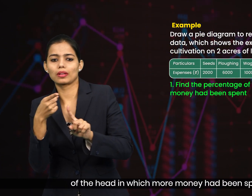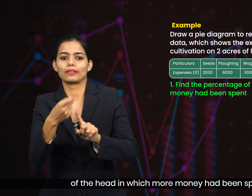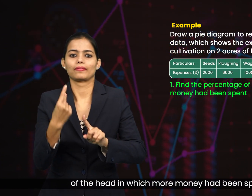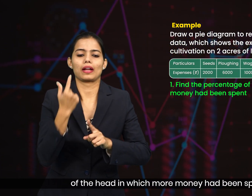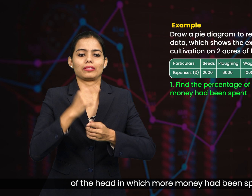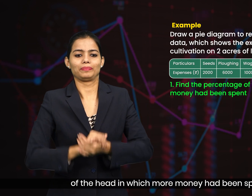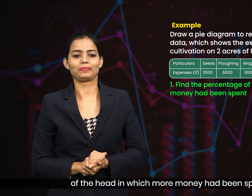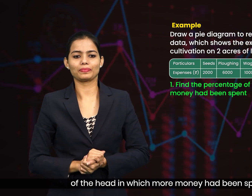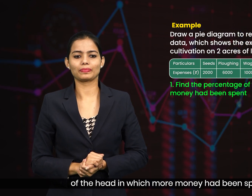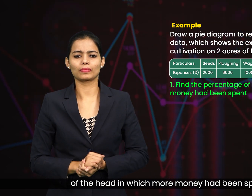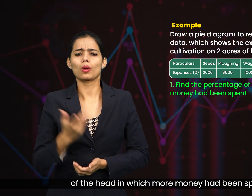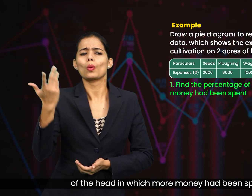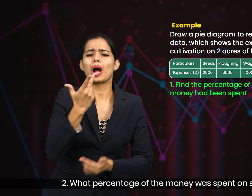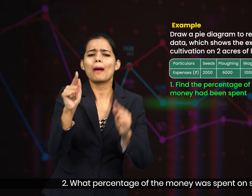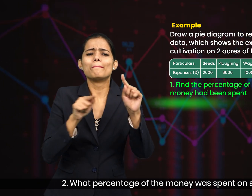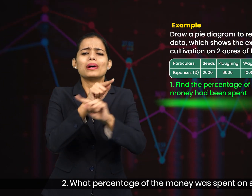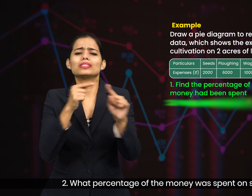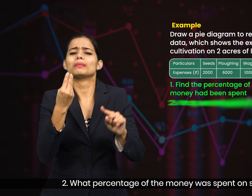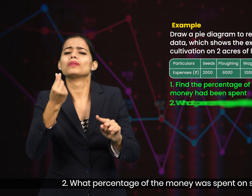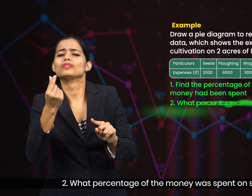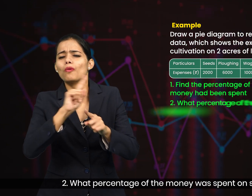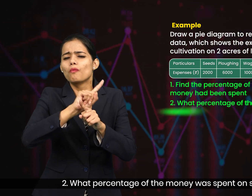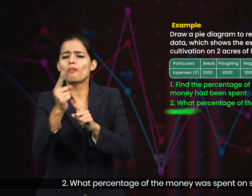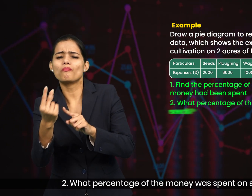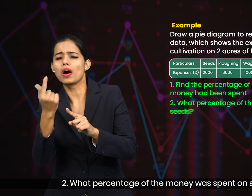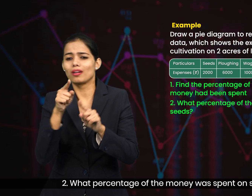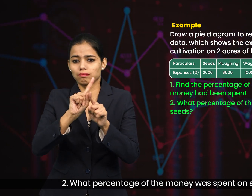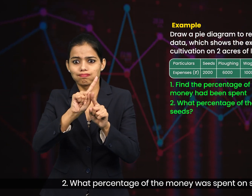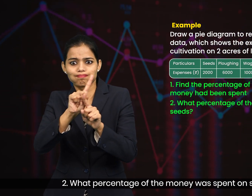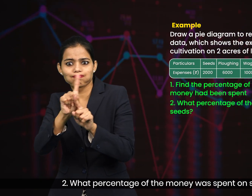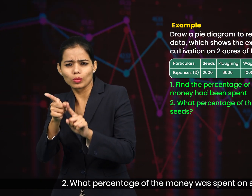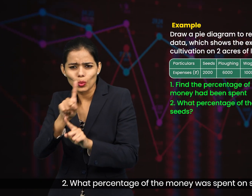spent. What percentage of the money was spent on seeds?